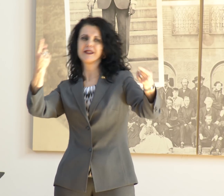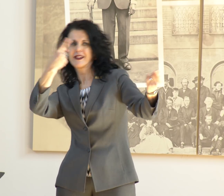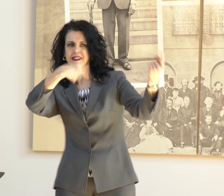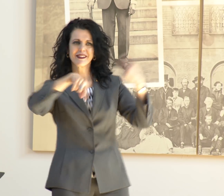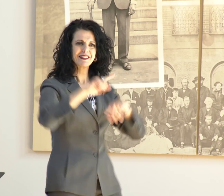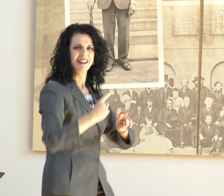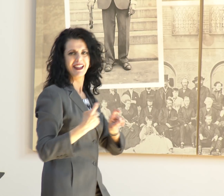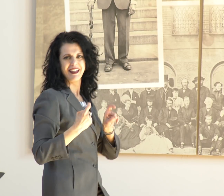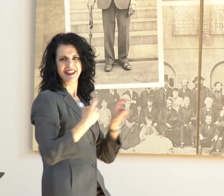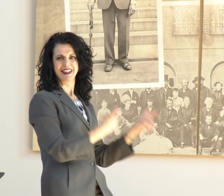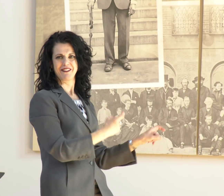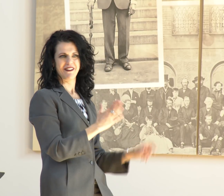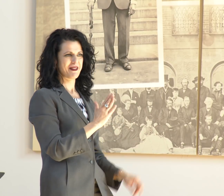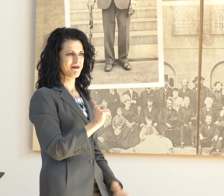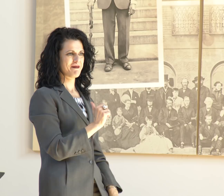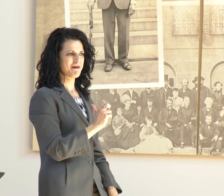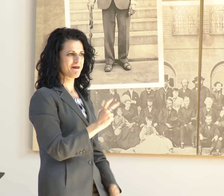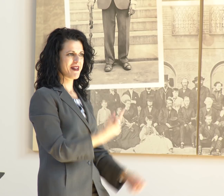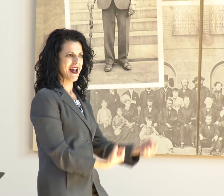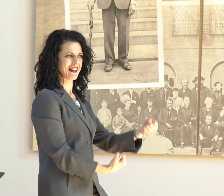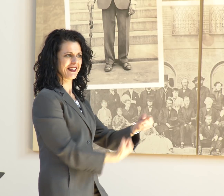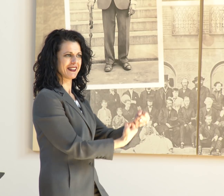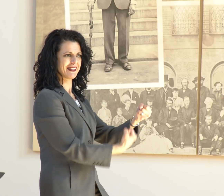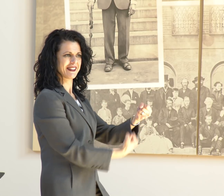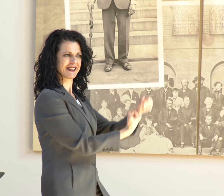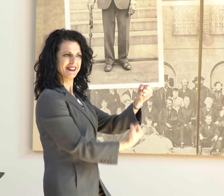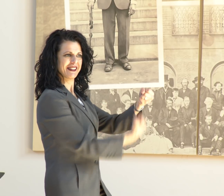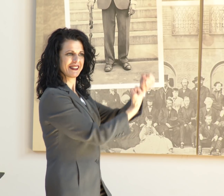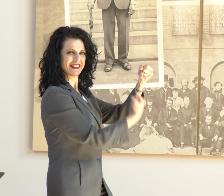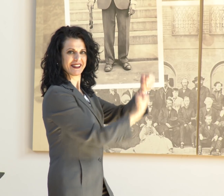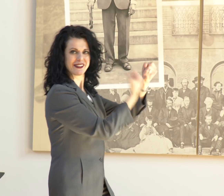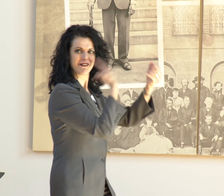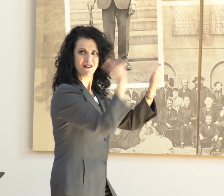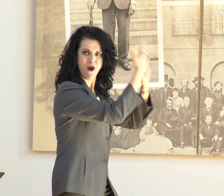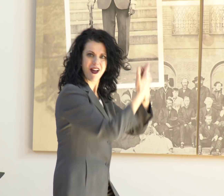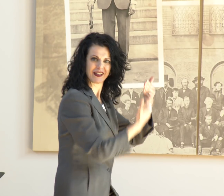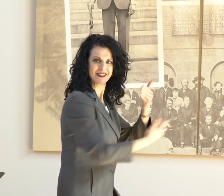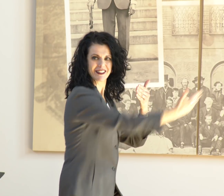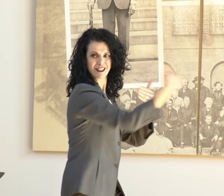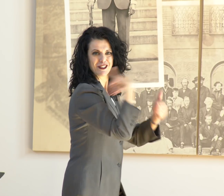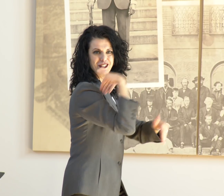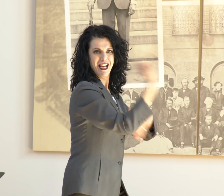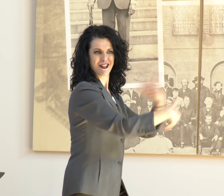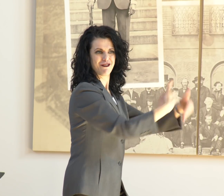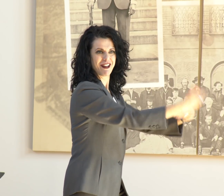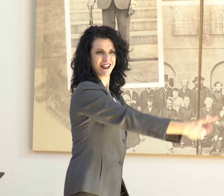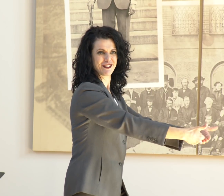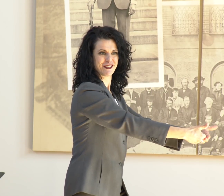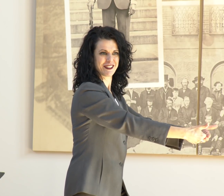As our alumni in theater continue to thrive, they will always be